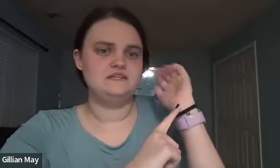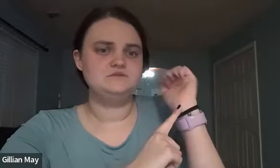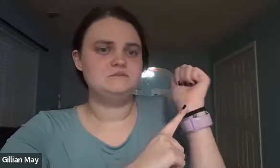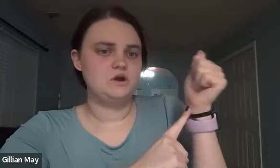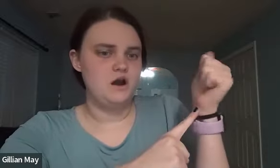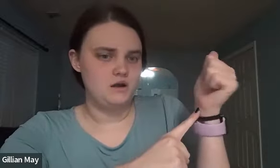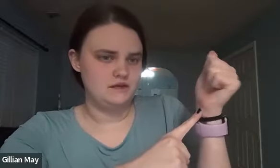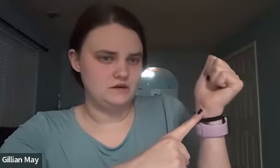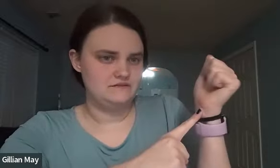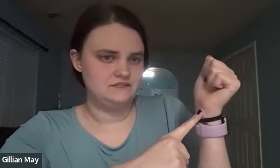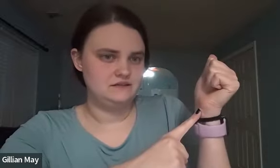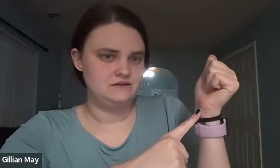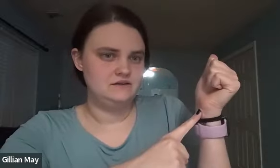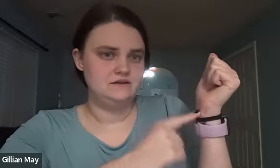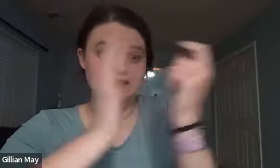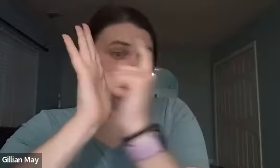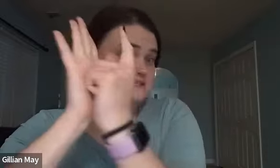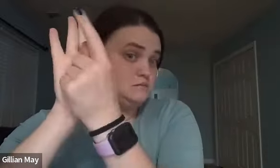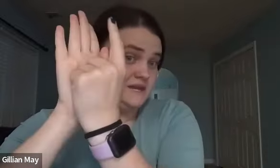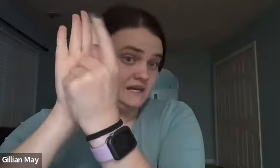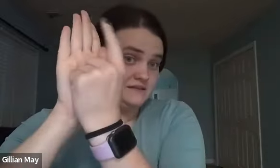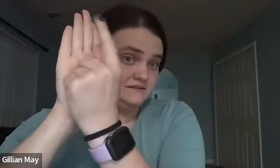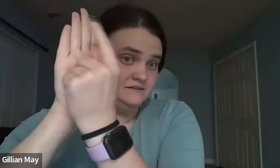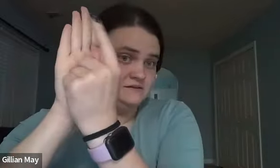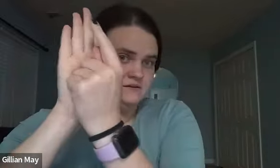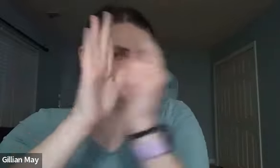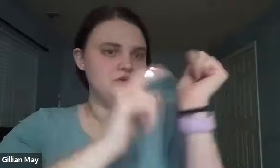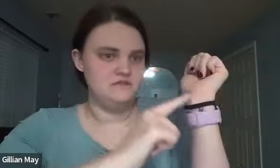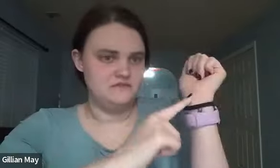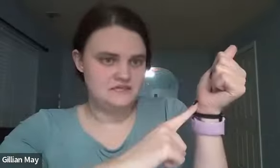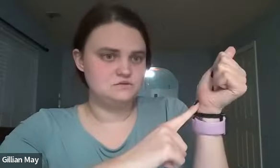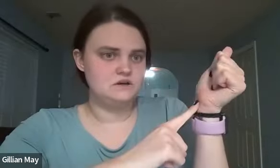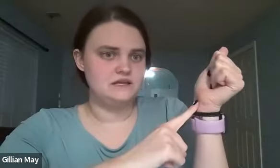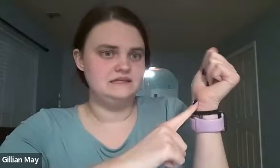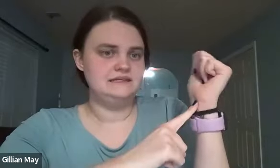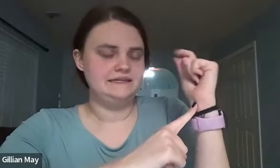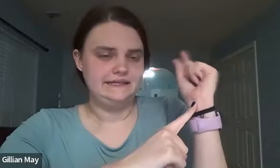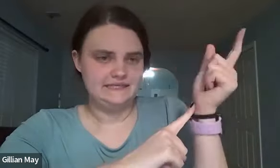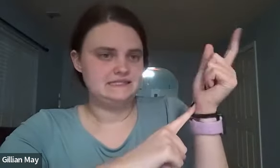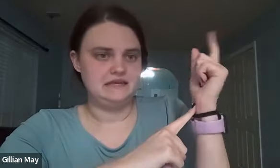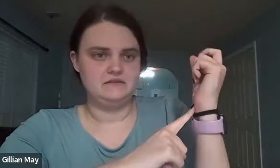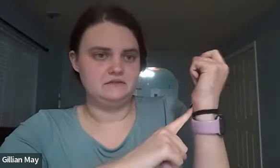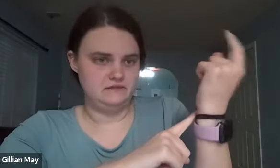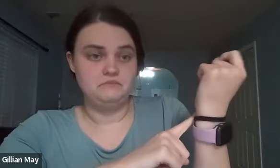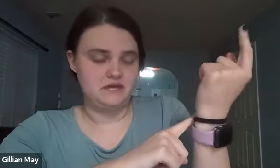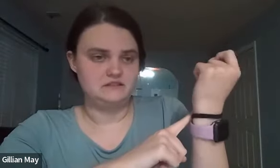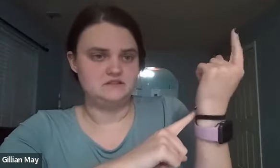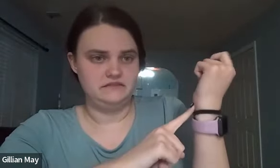This one's a more common one I've seen. This is still minute, but this one is like the biggest, like this